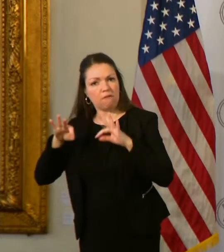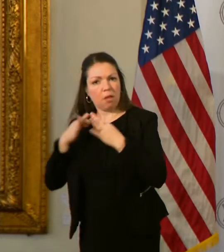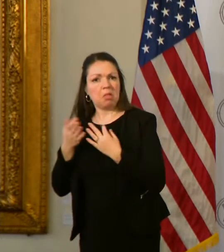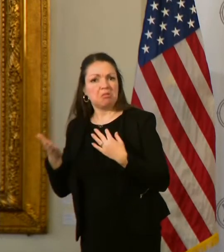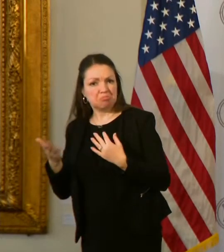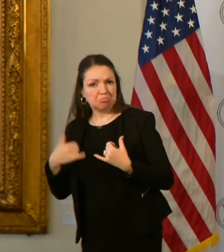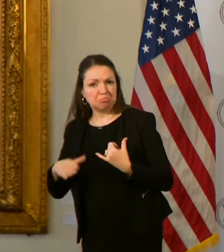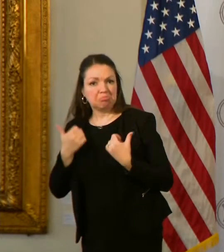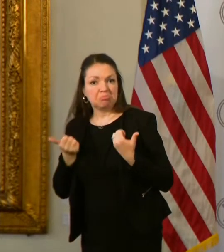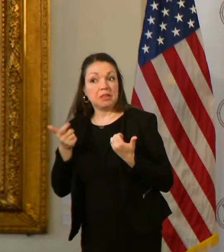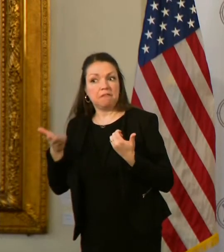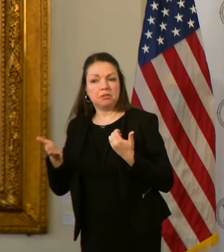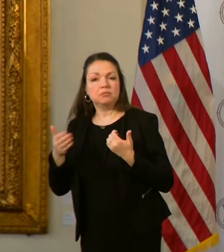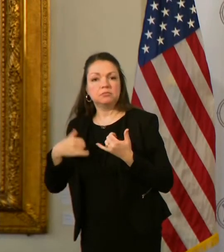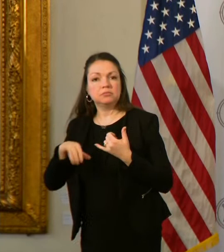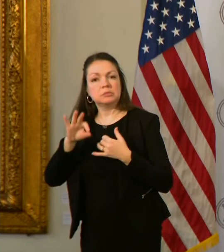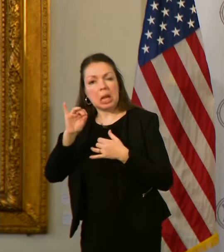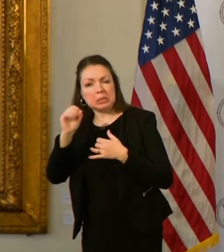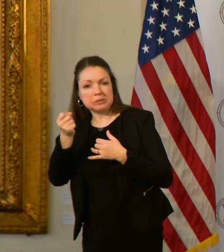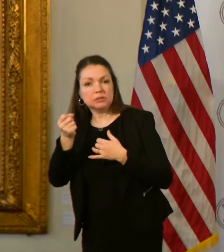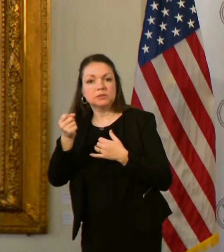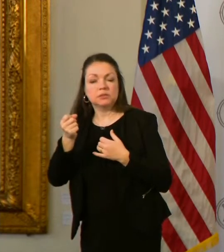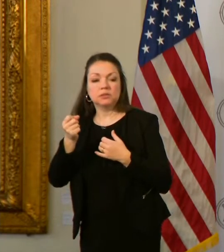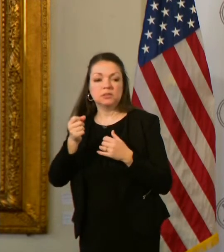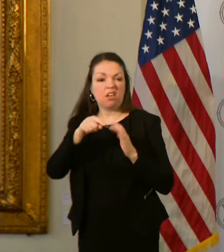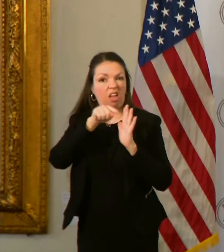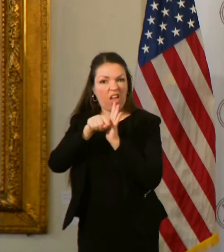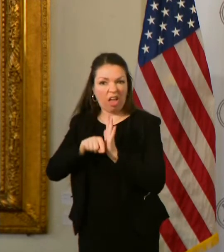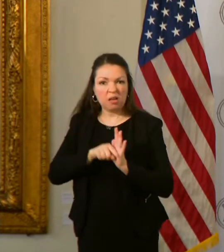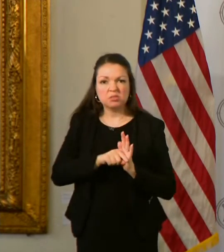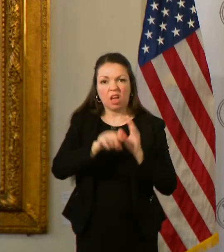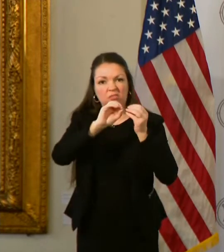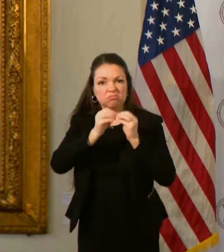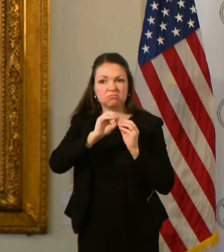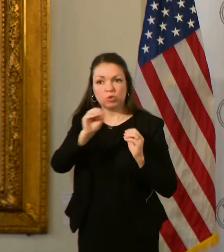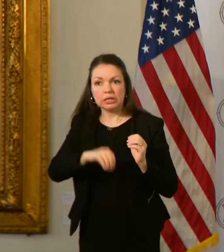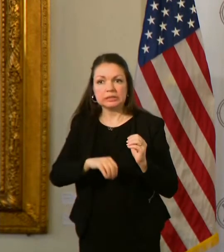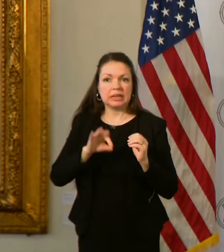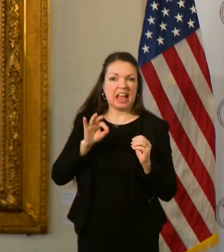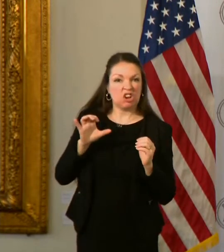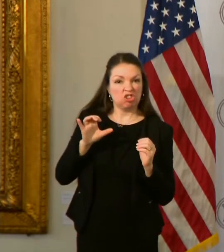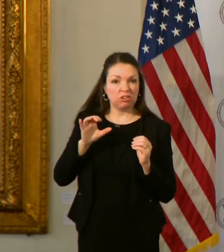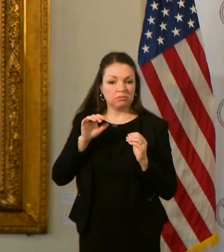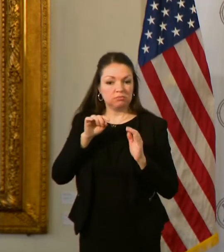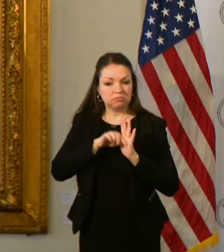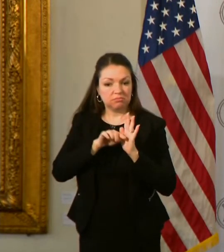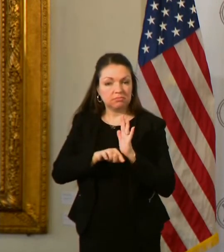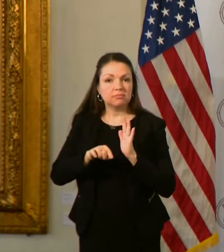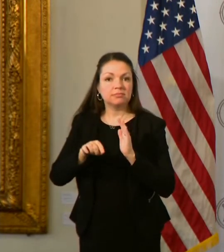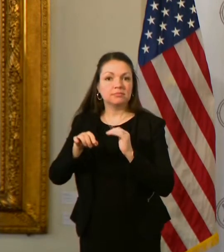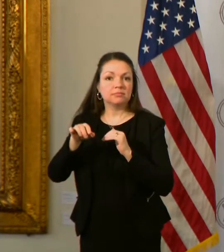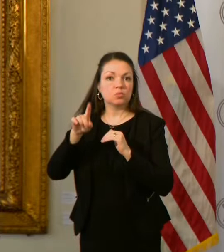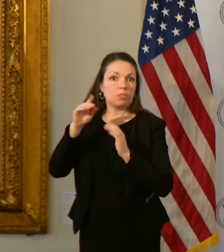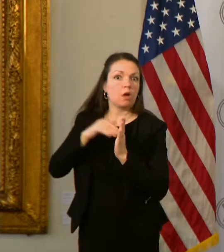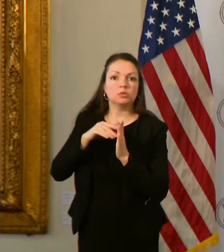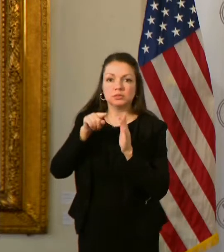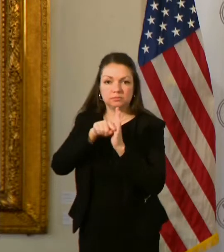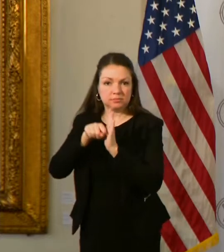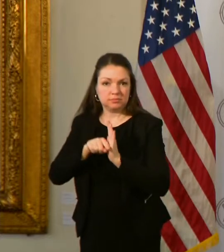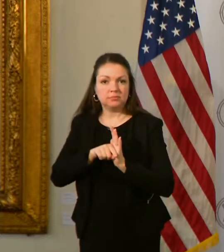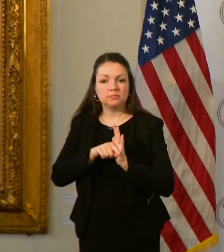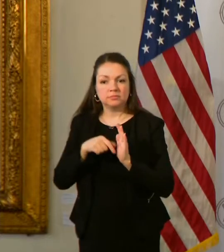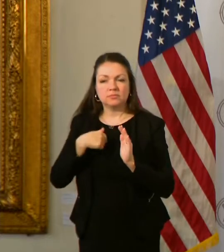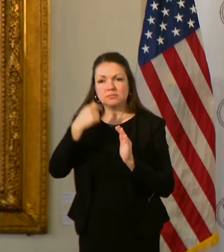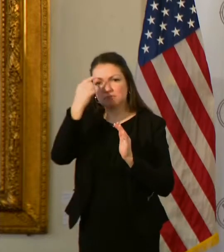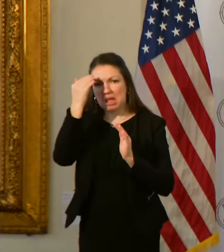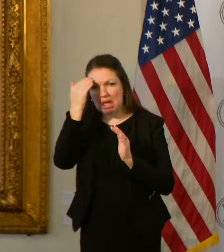90s when our homicide rates were 900, 1,000. I know what it's like to seek